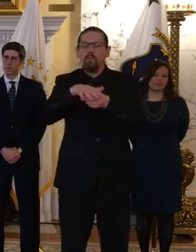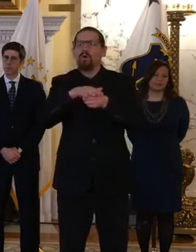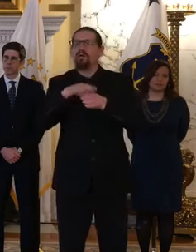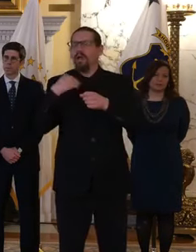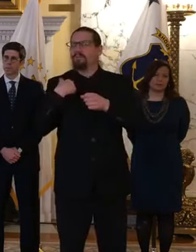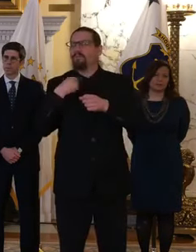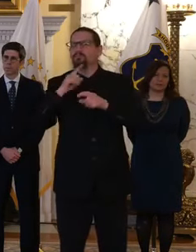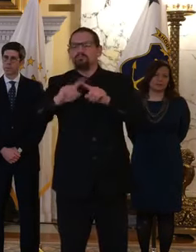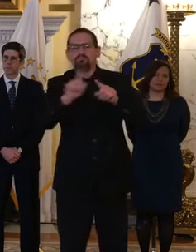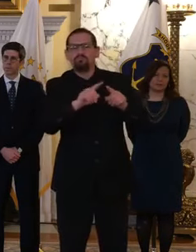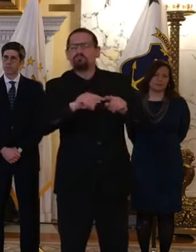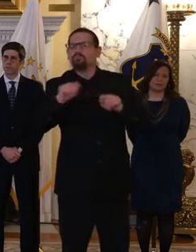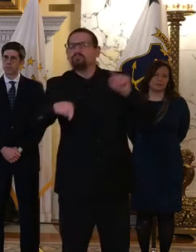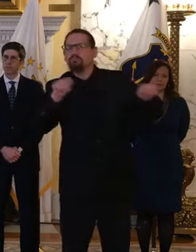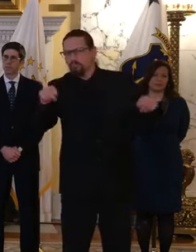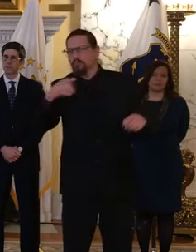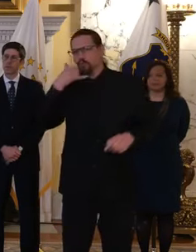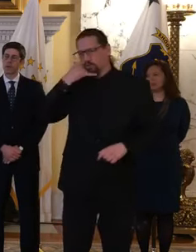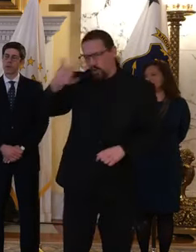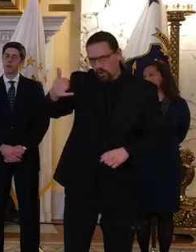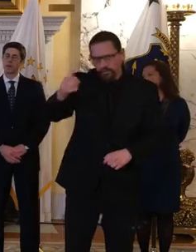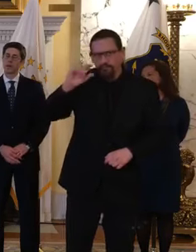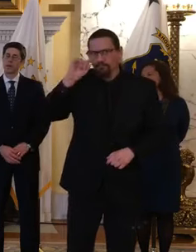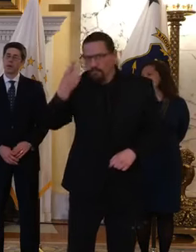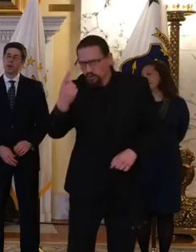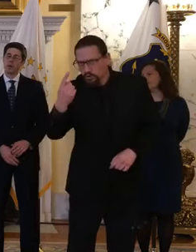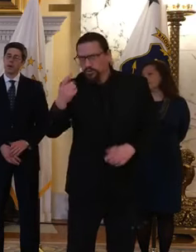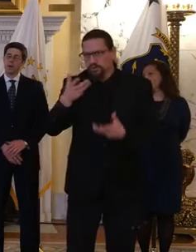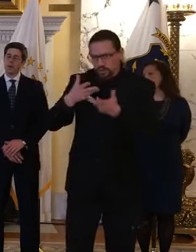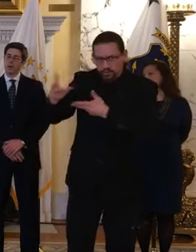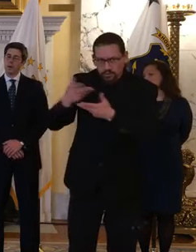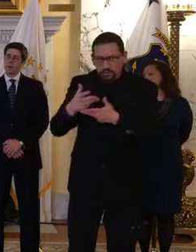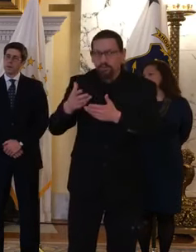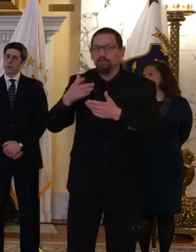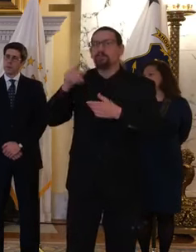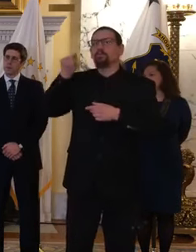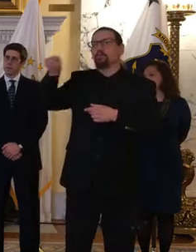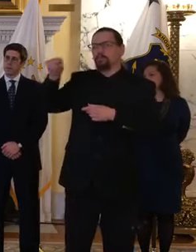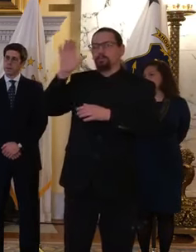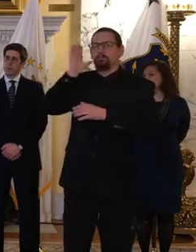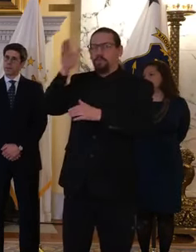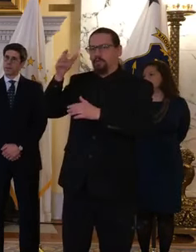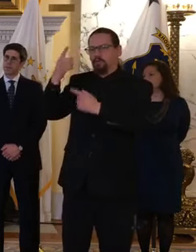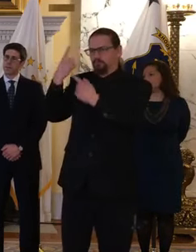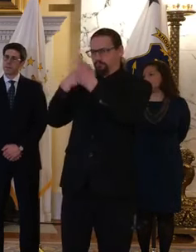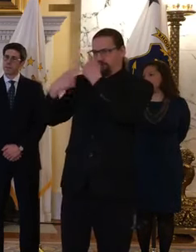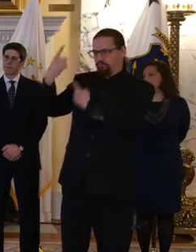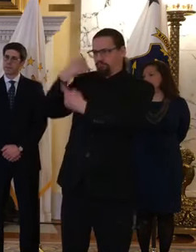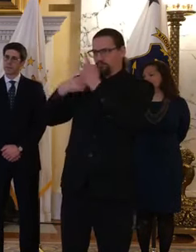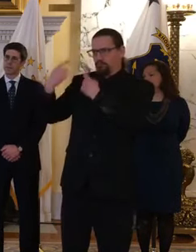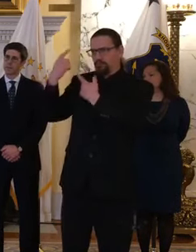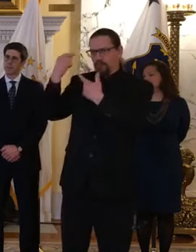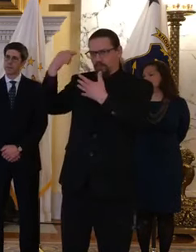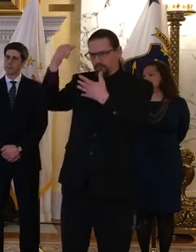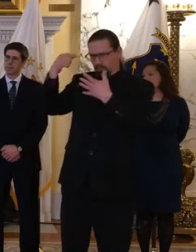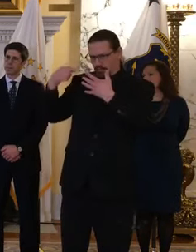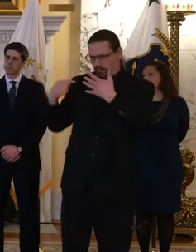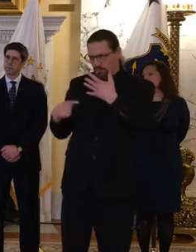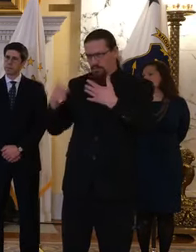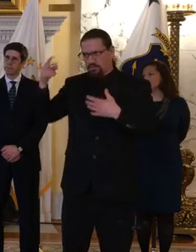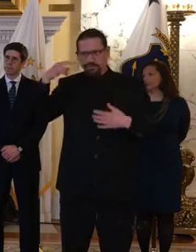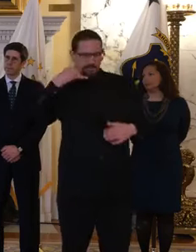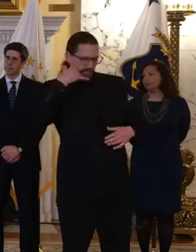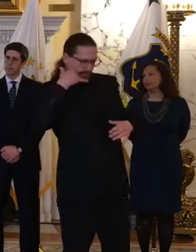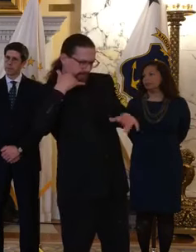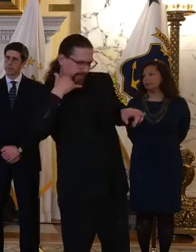healthcare provider you talk to will determine if testing is appropriate for you. If that is the case, you will